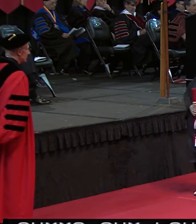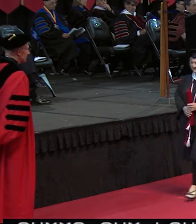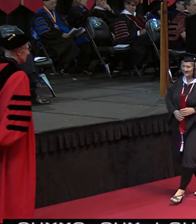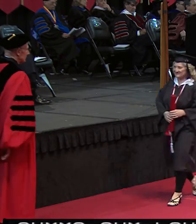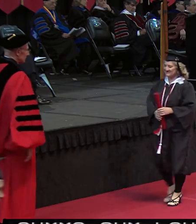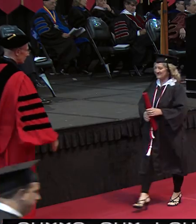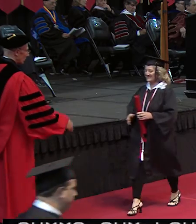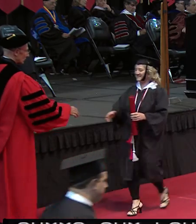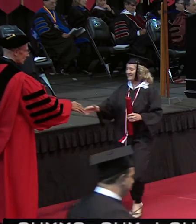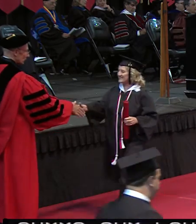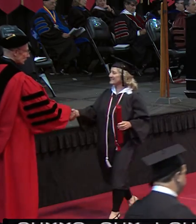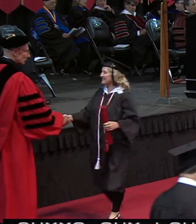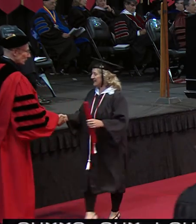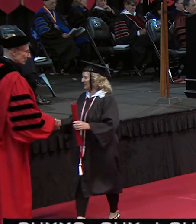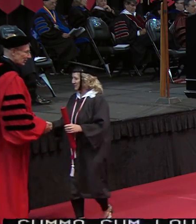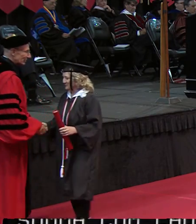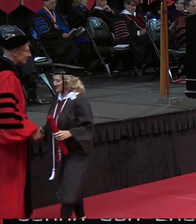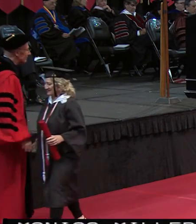Debra Ann Neville.